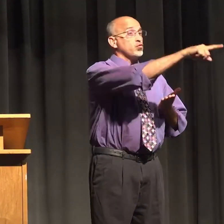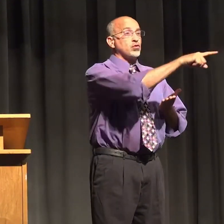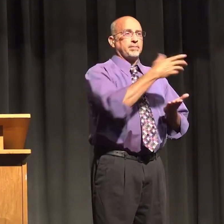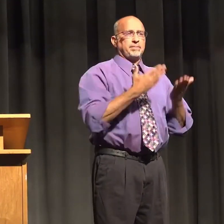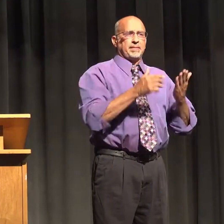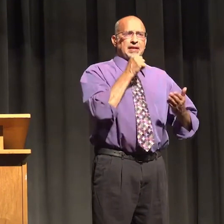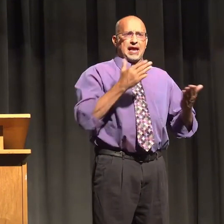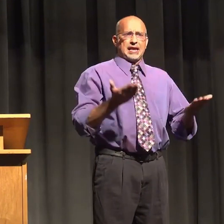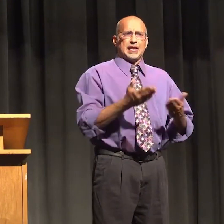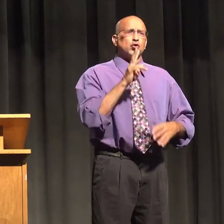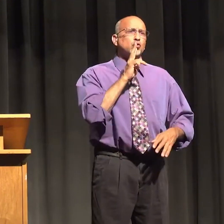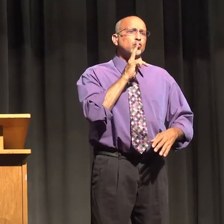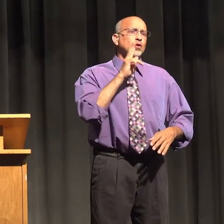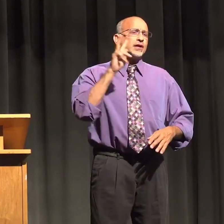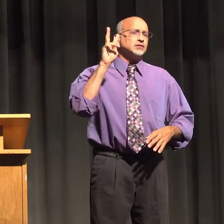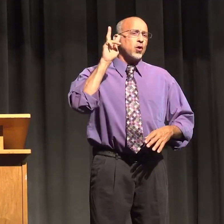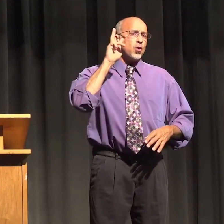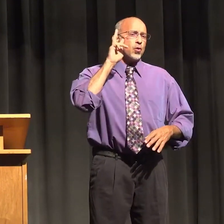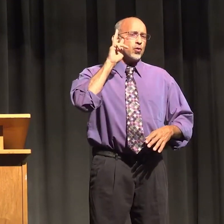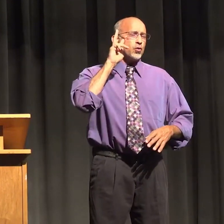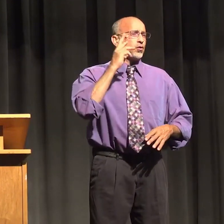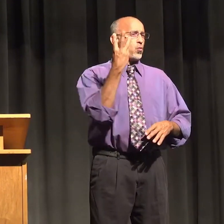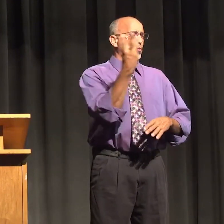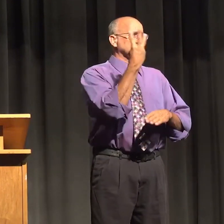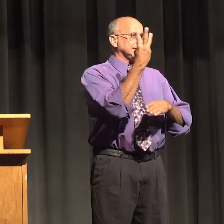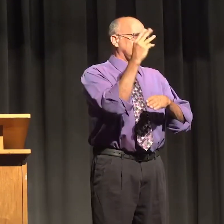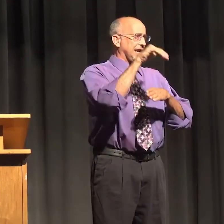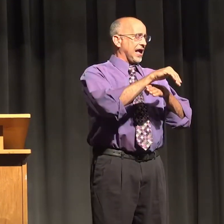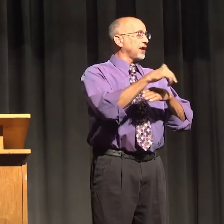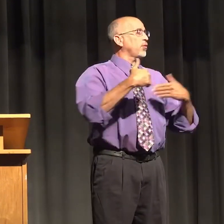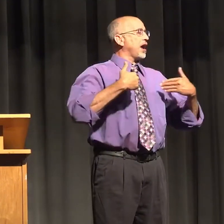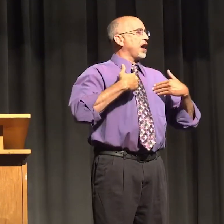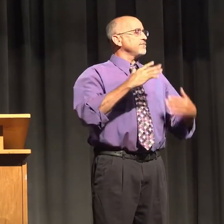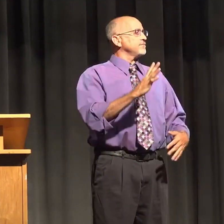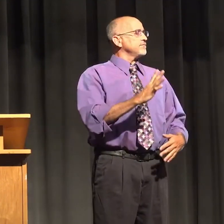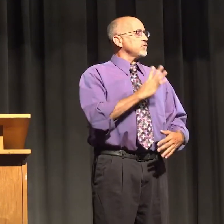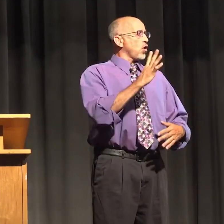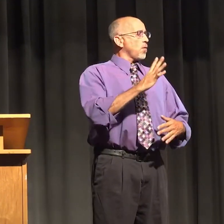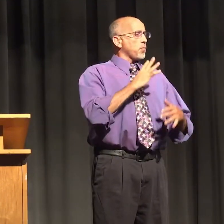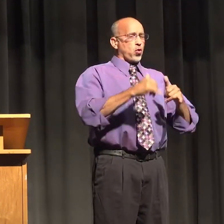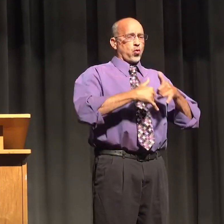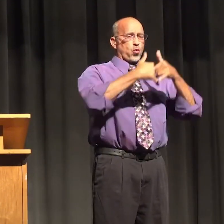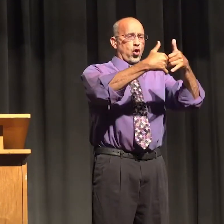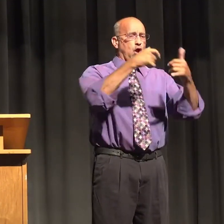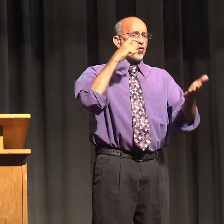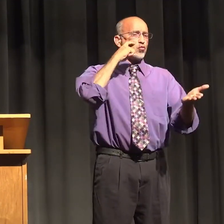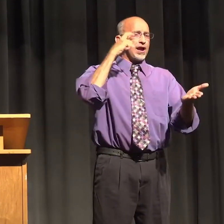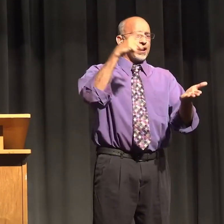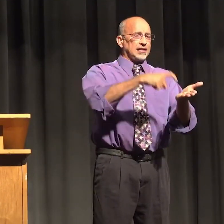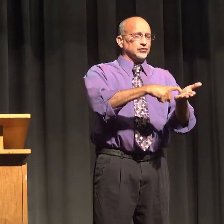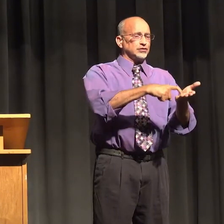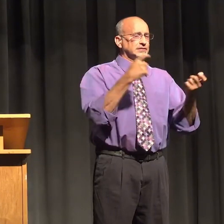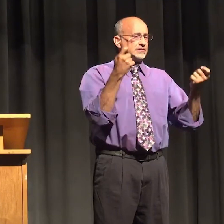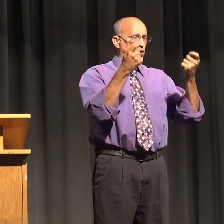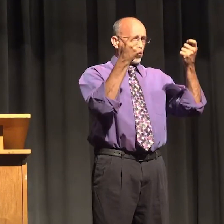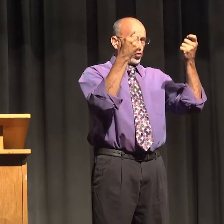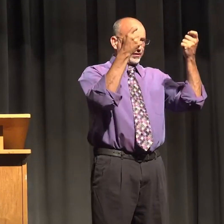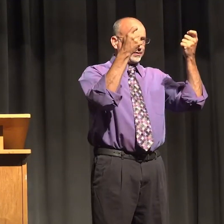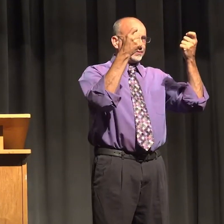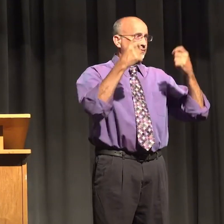Now some of you maybe were not here several days ago on Wednesday evening when we actually had our formal awards recognition